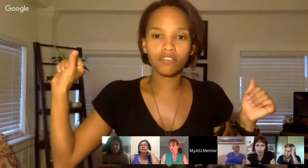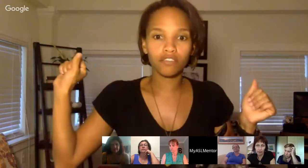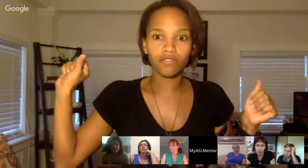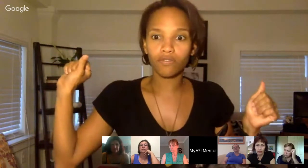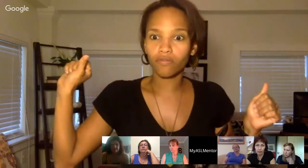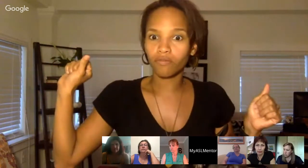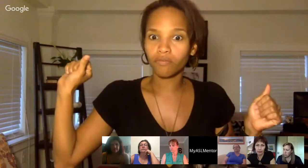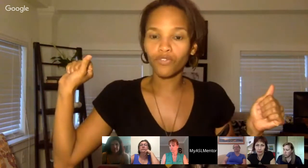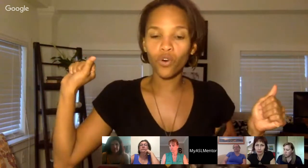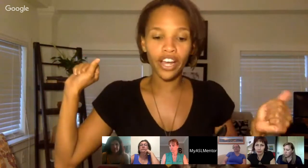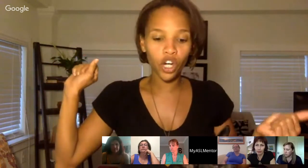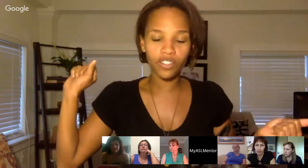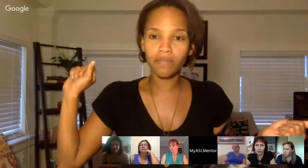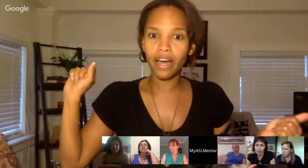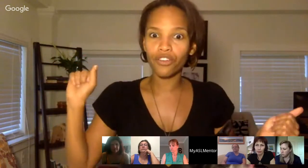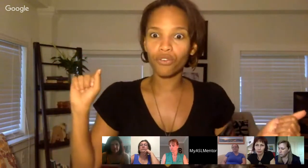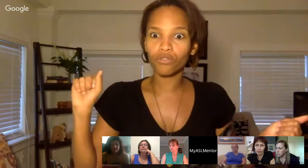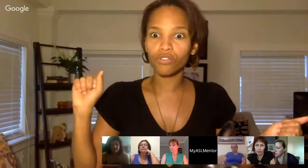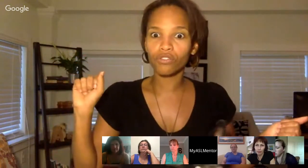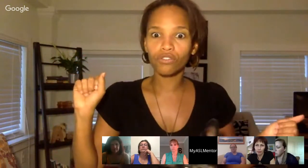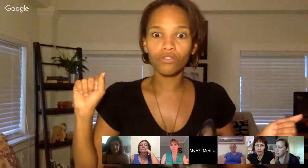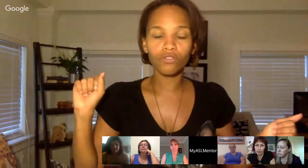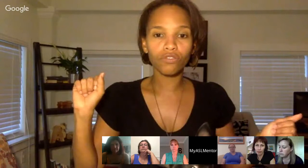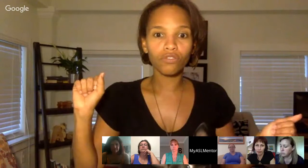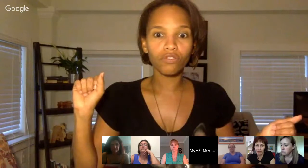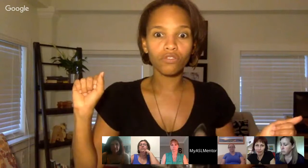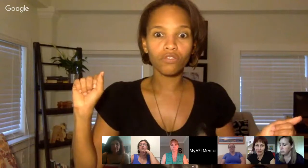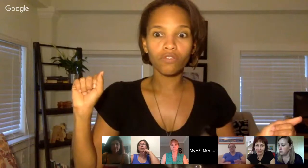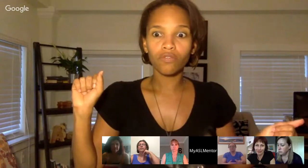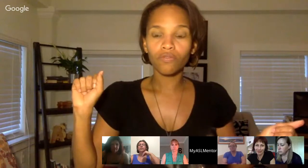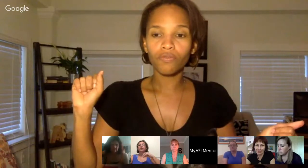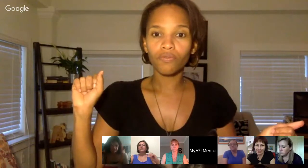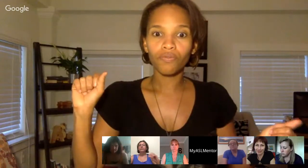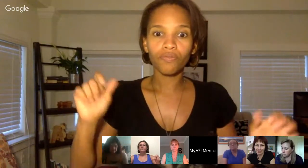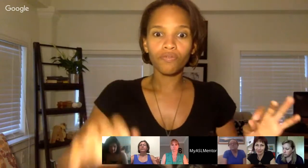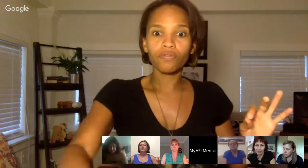Anything before I go into my notes?